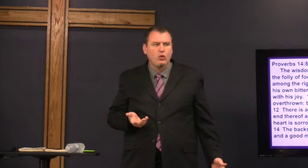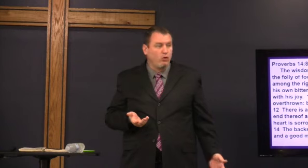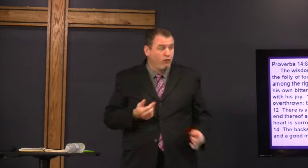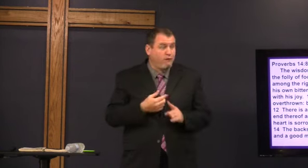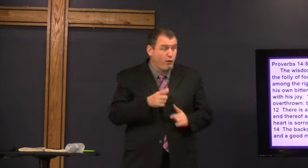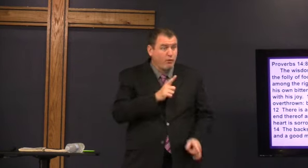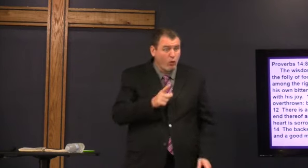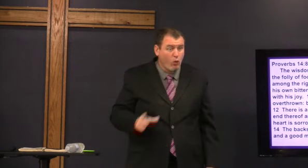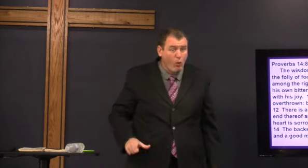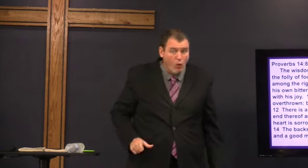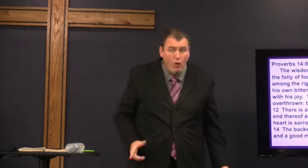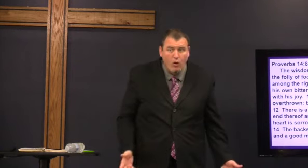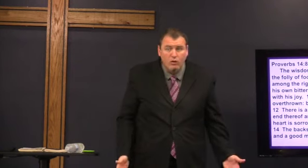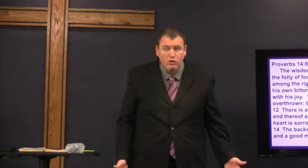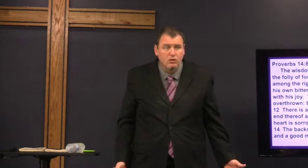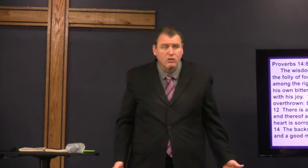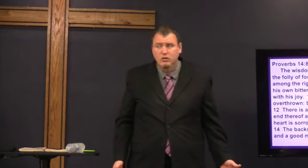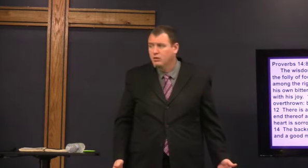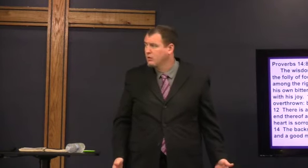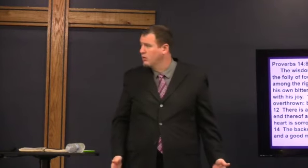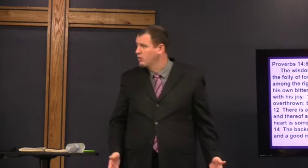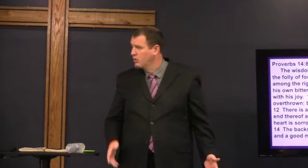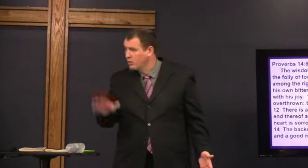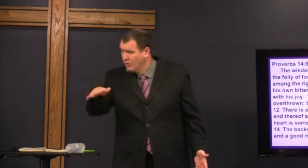from who? From the Lord.